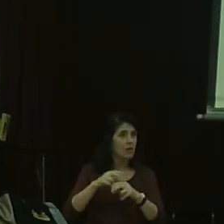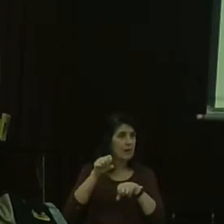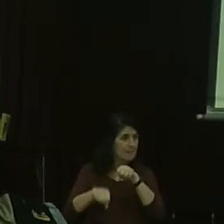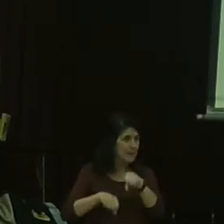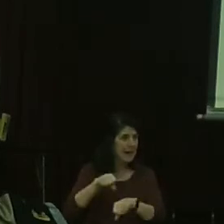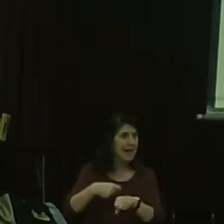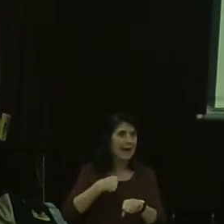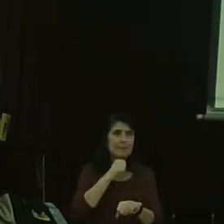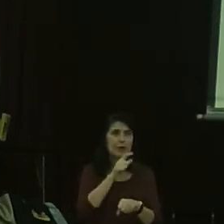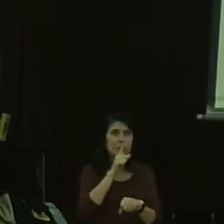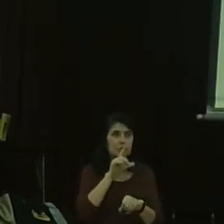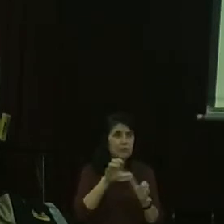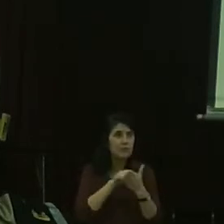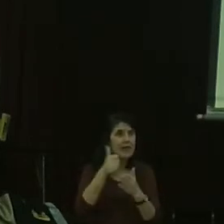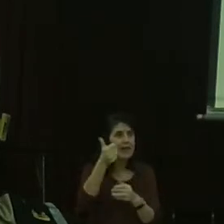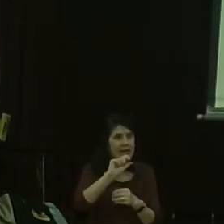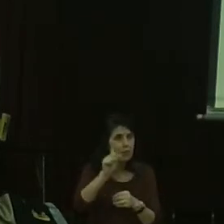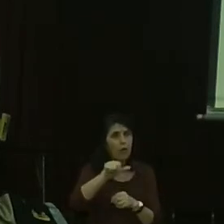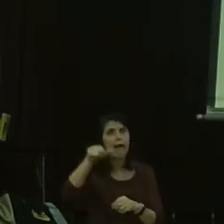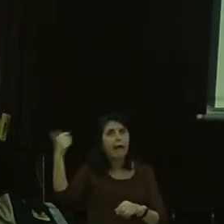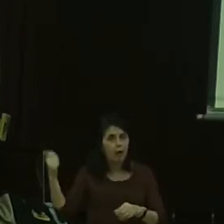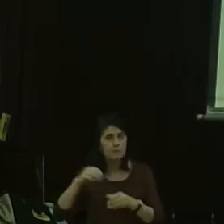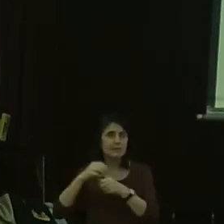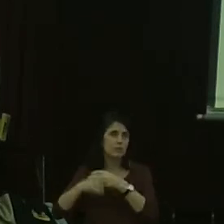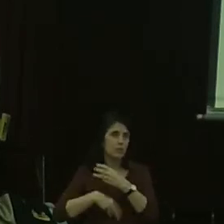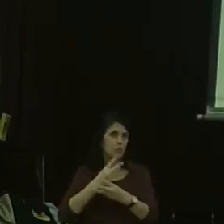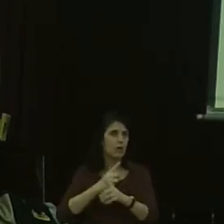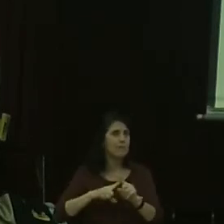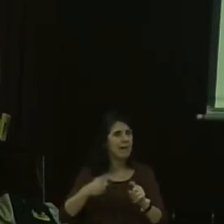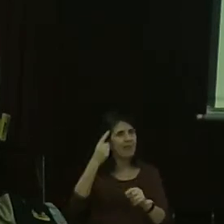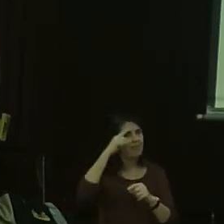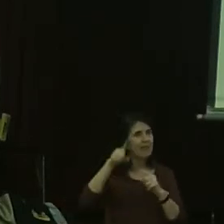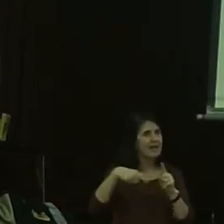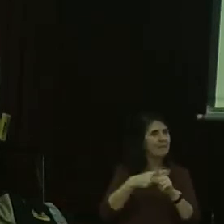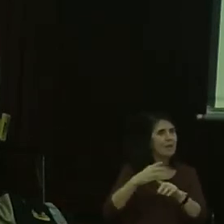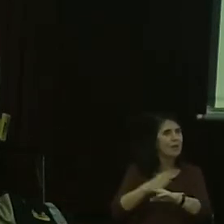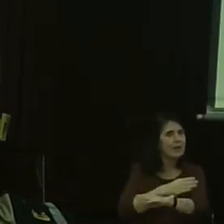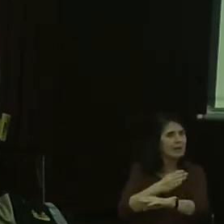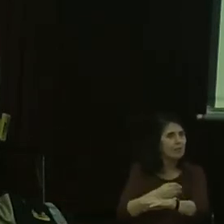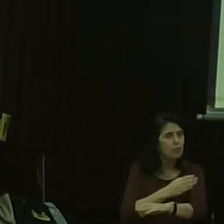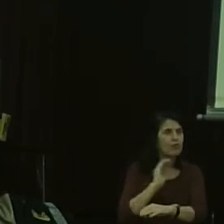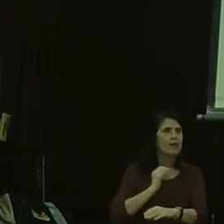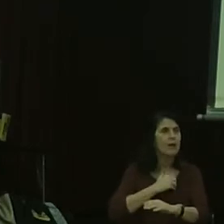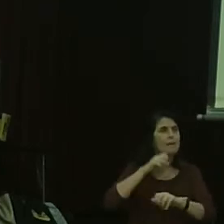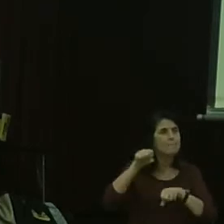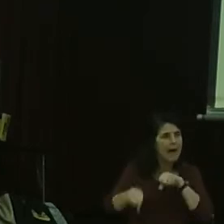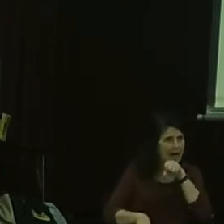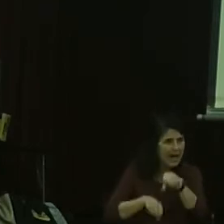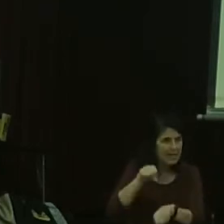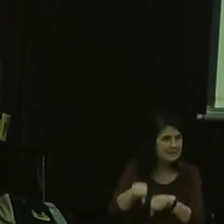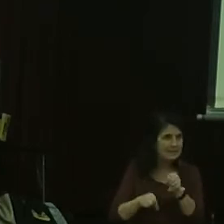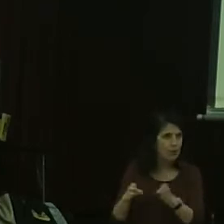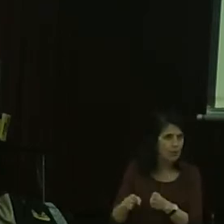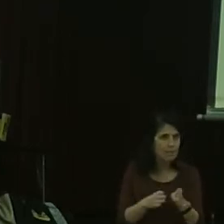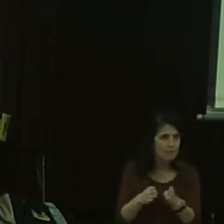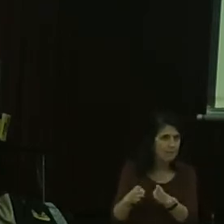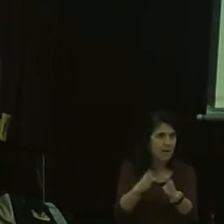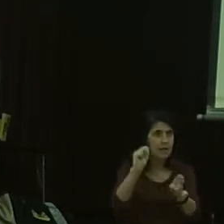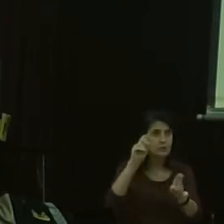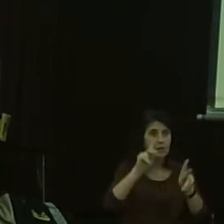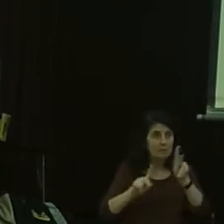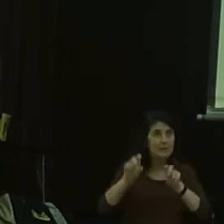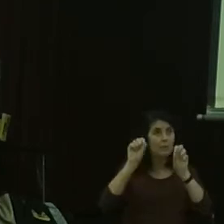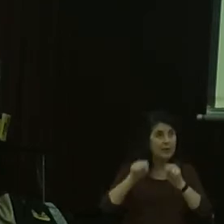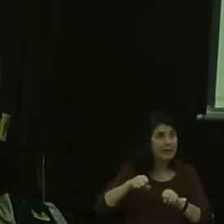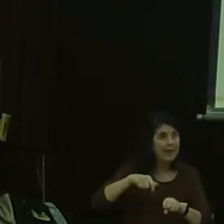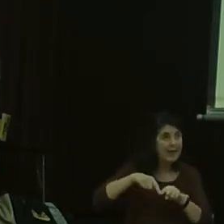I don't know if they do that anywhere else in the world, but let's think about improving our bicycle infrastructure so people want to go from one